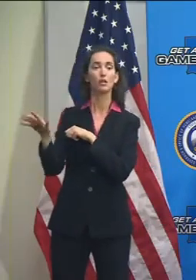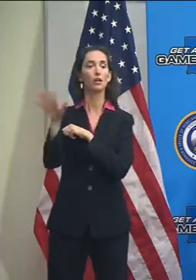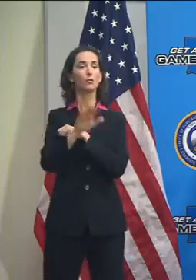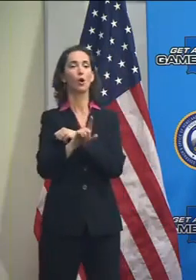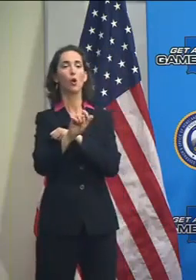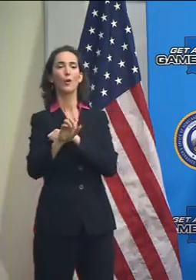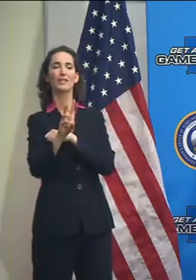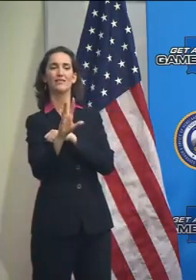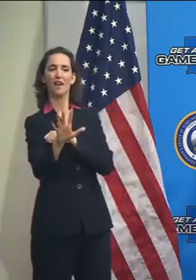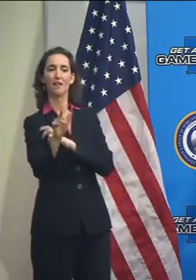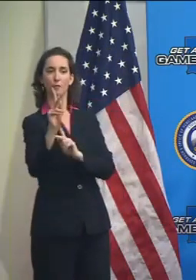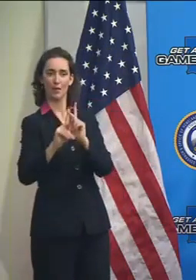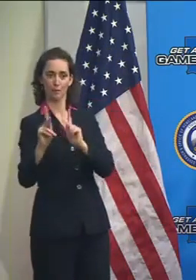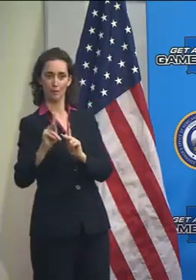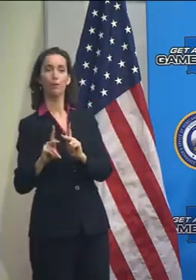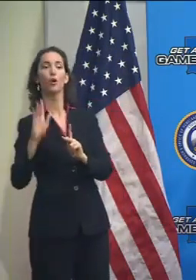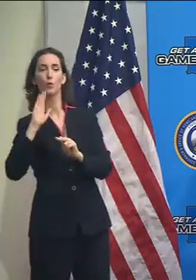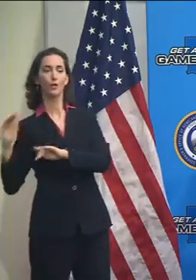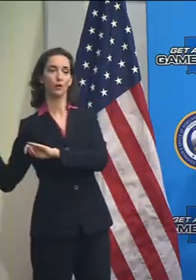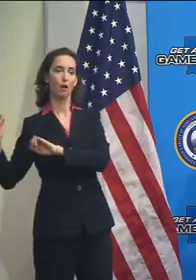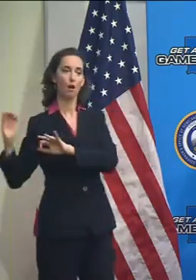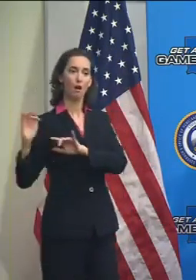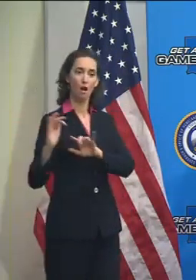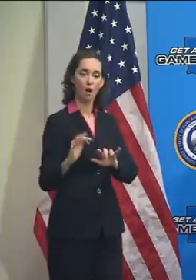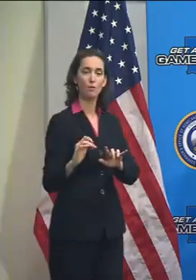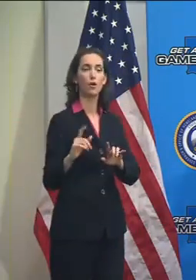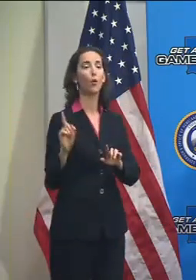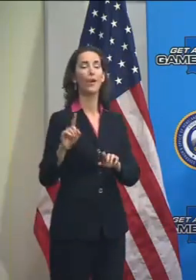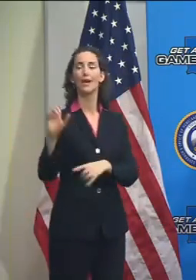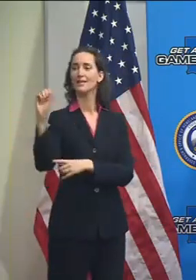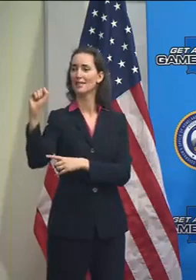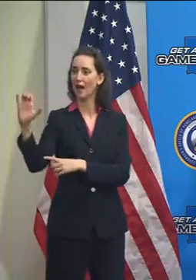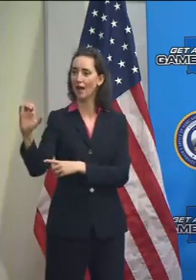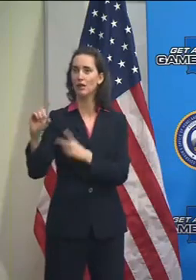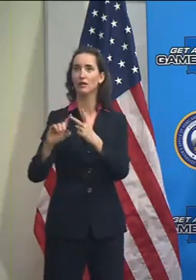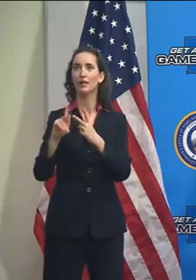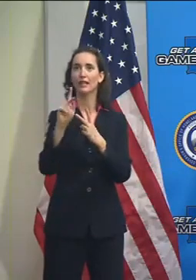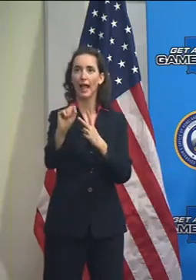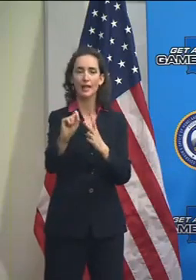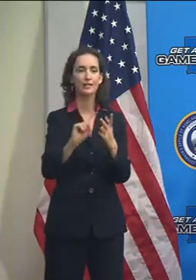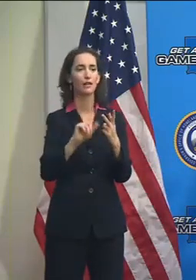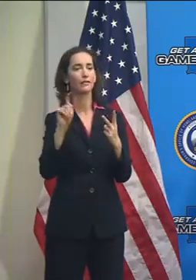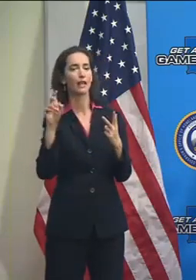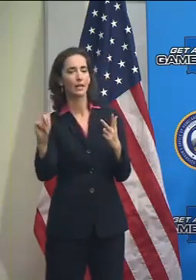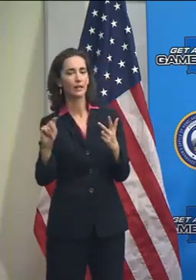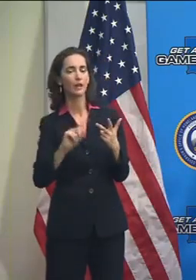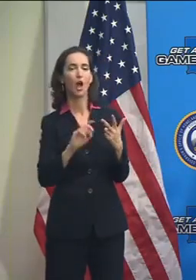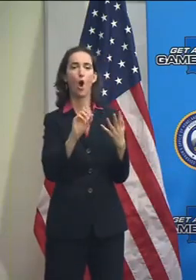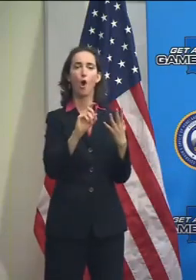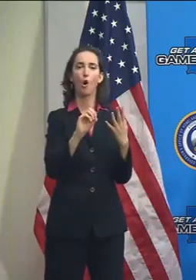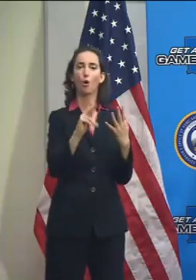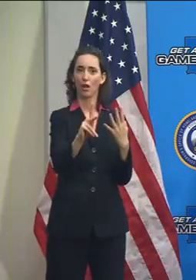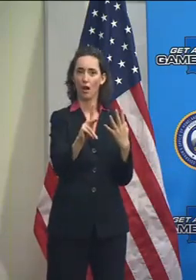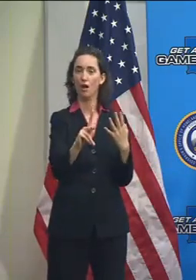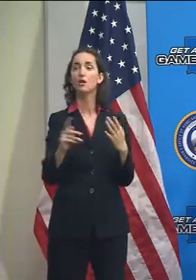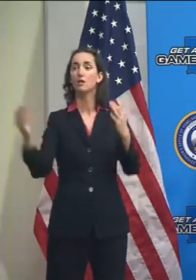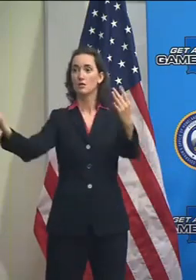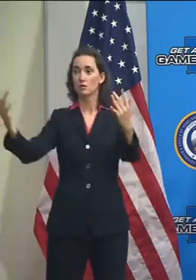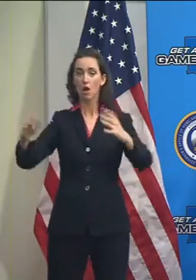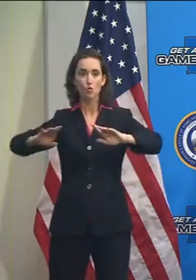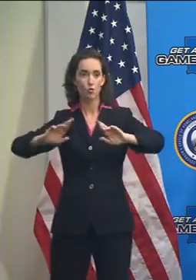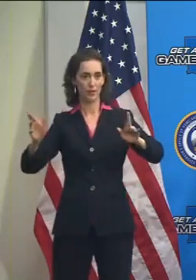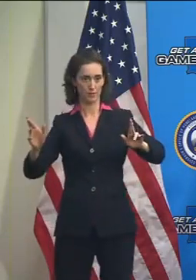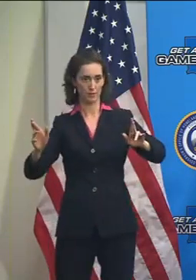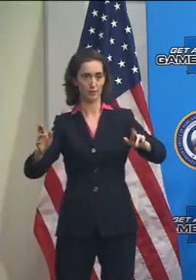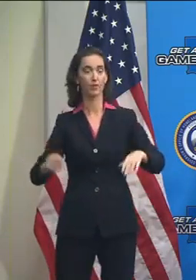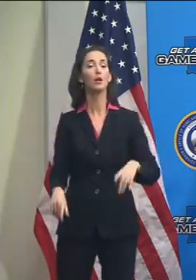165 individuals coming in from South Carolina, Kansas, Tennessee, and Oklahoma to be pre-positioned. And